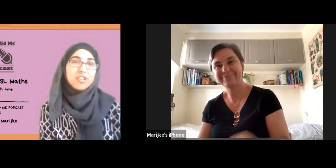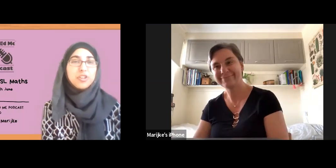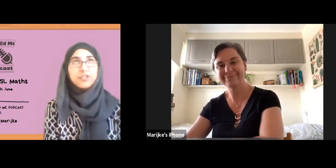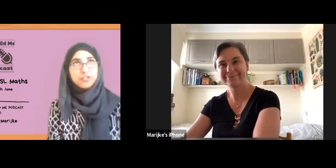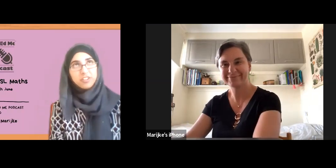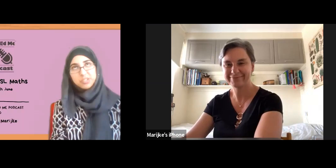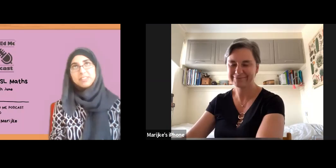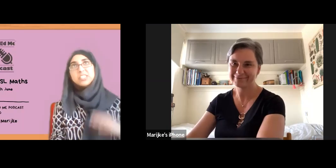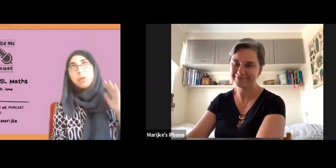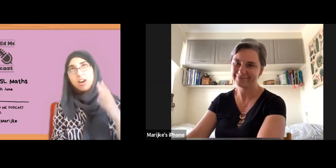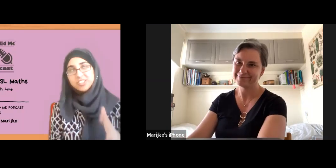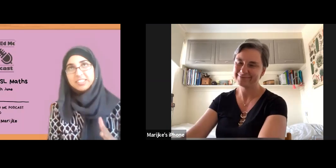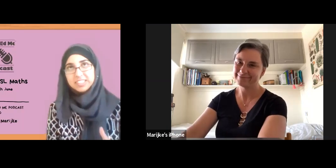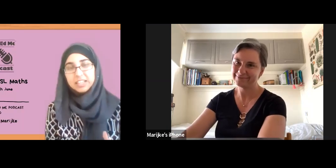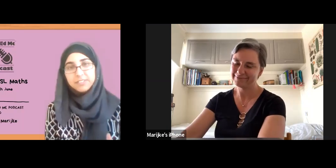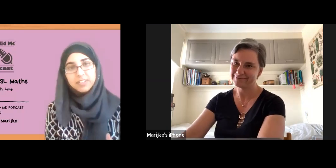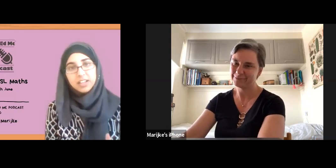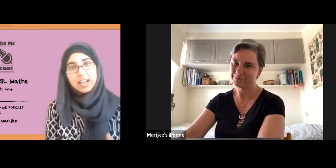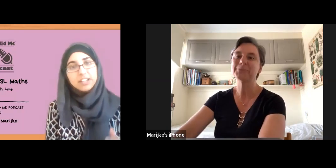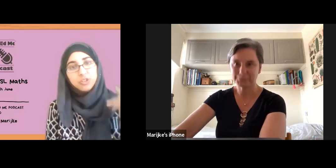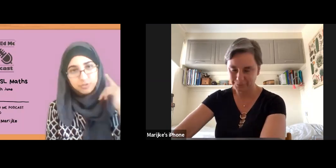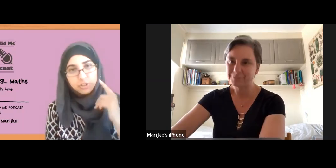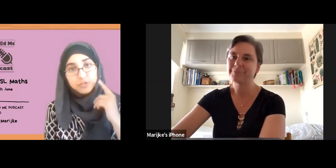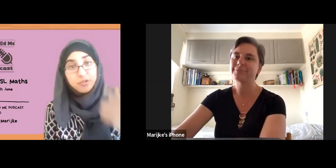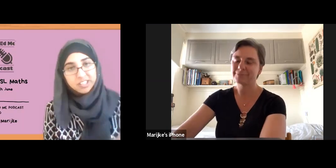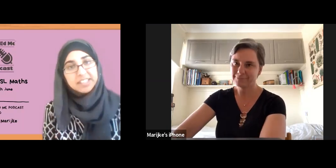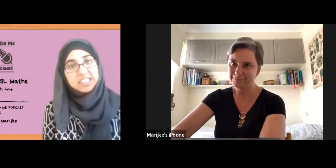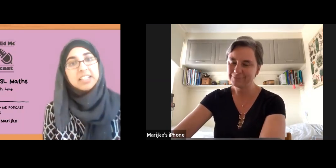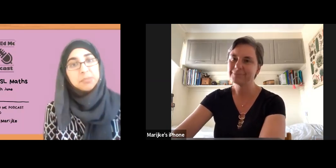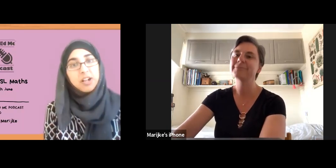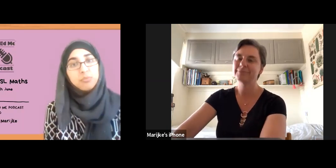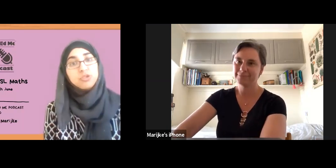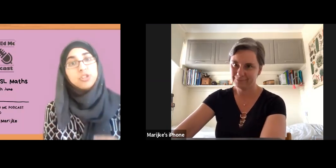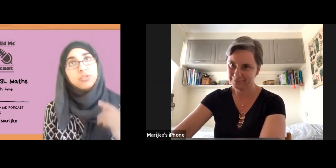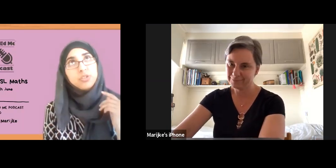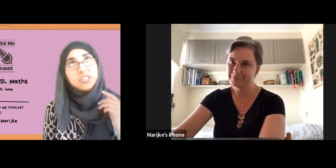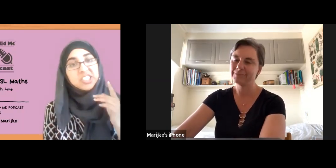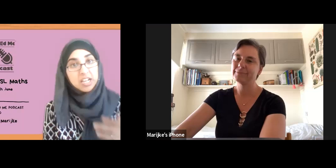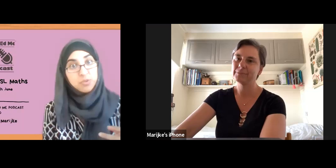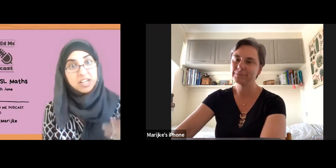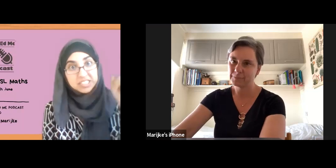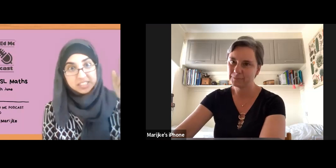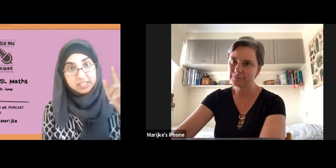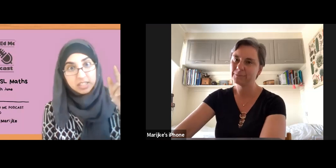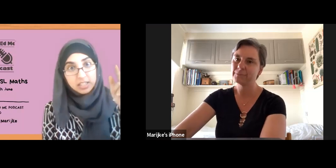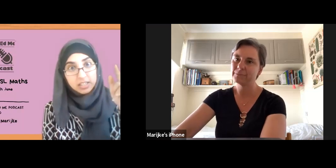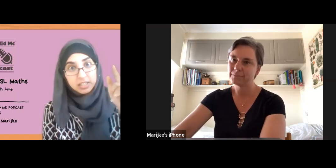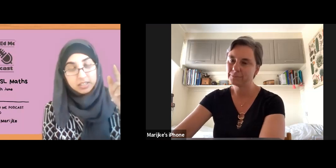if you've got someone that's partially deaf, and you're vocalizing it as well, would you use the same words as the